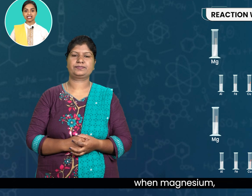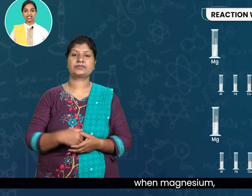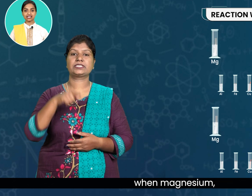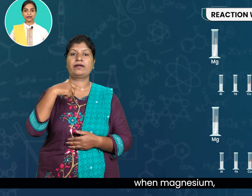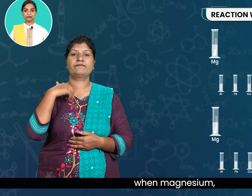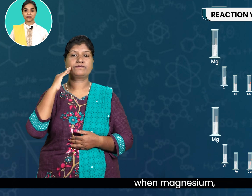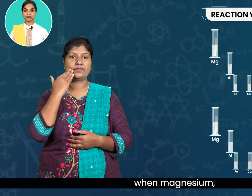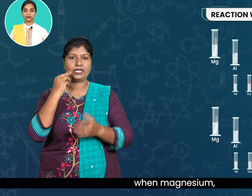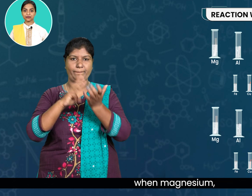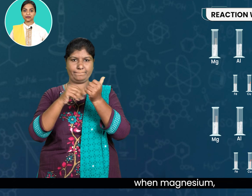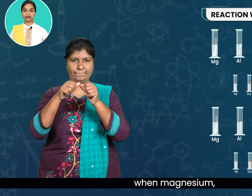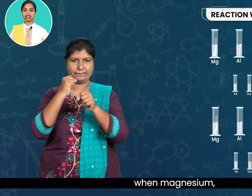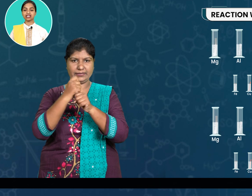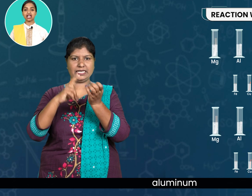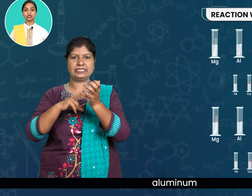When magnesium,